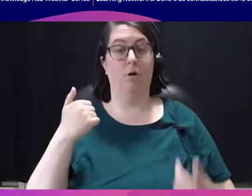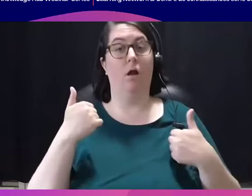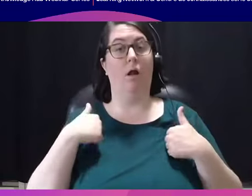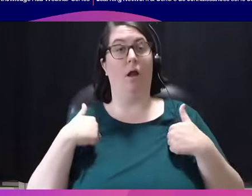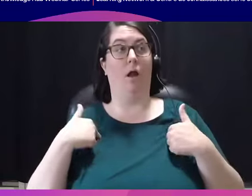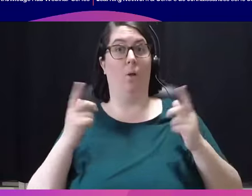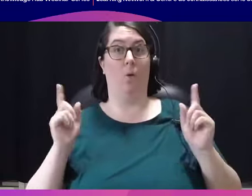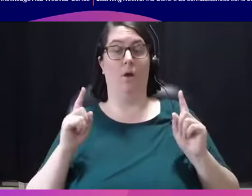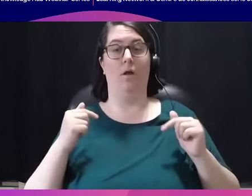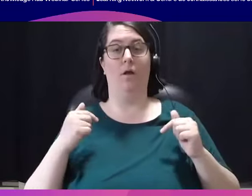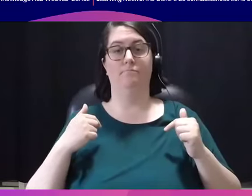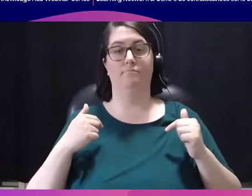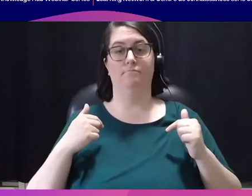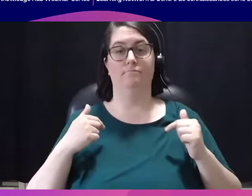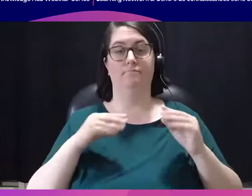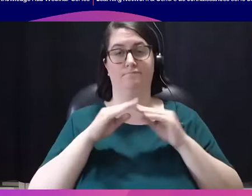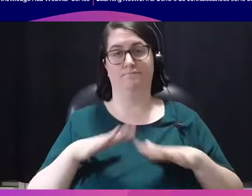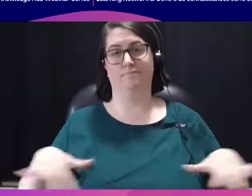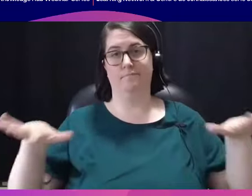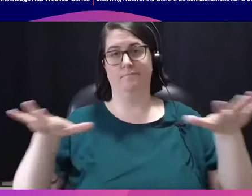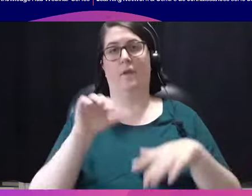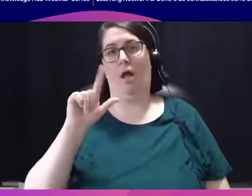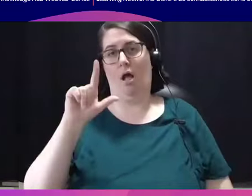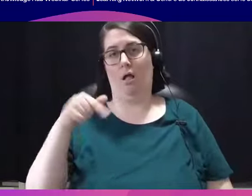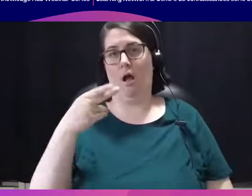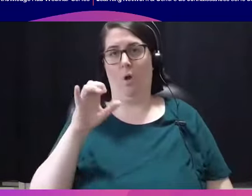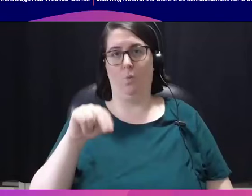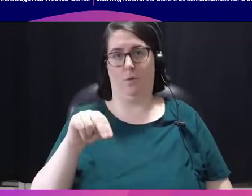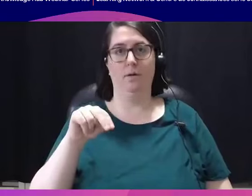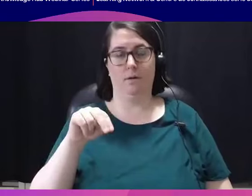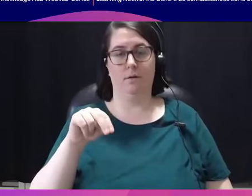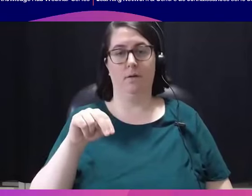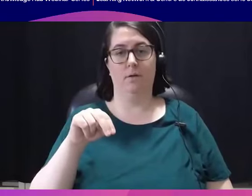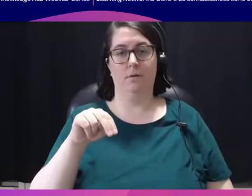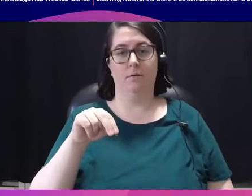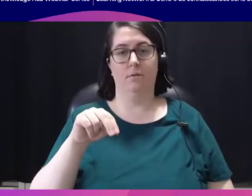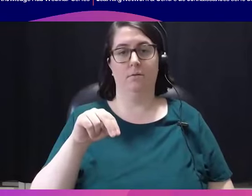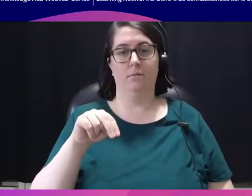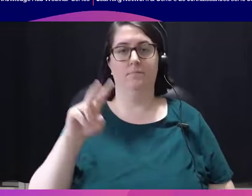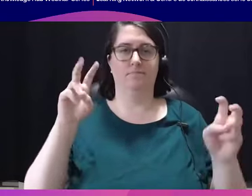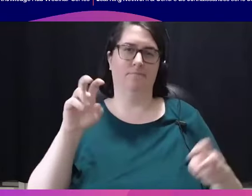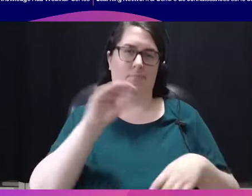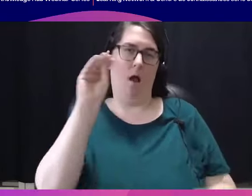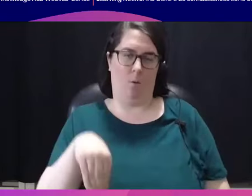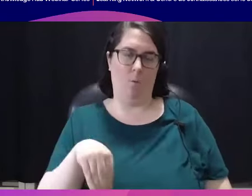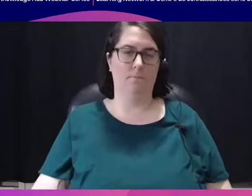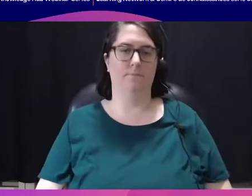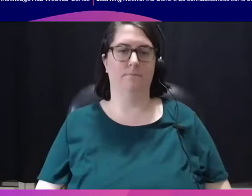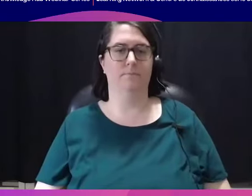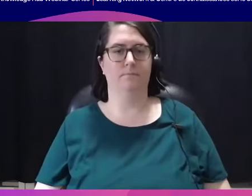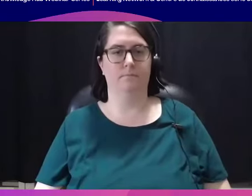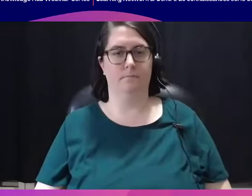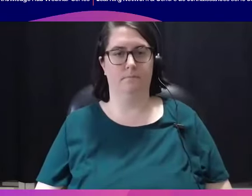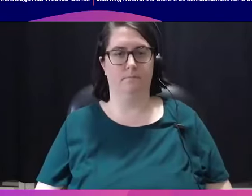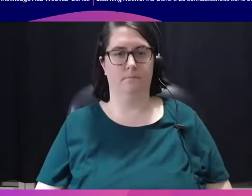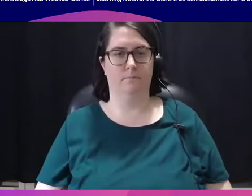you from the unceded and unsurrendered Algonquin Anishinaabeg territory, aka Ottawa. So as we